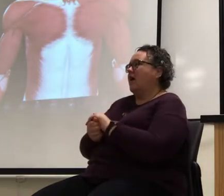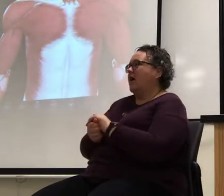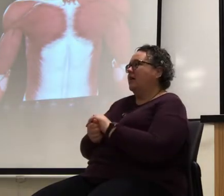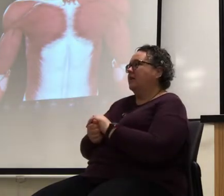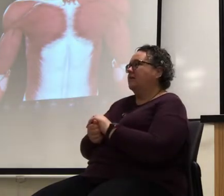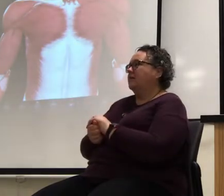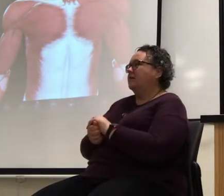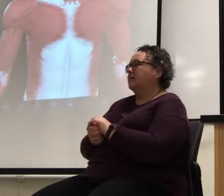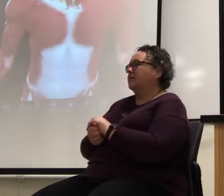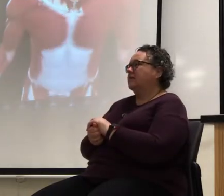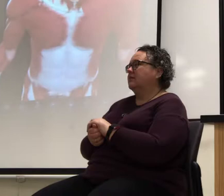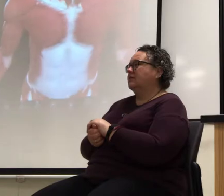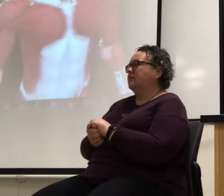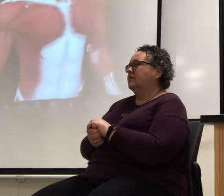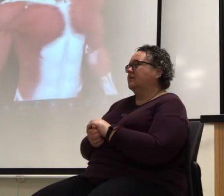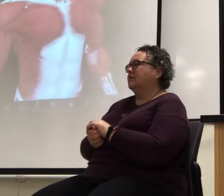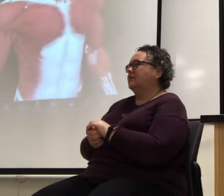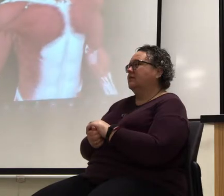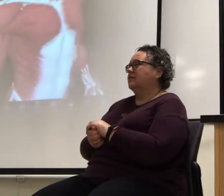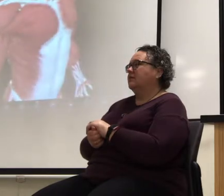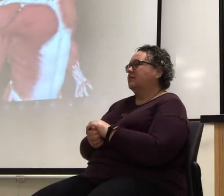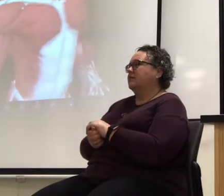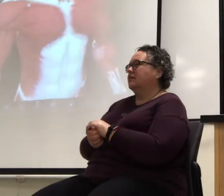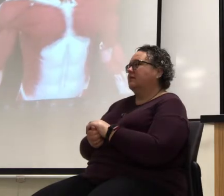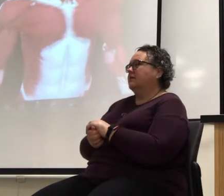hide platysma,